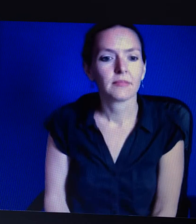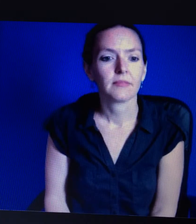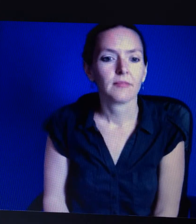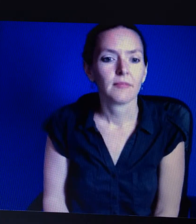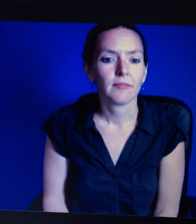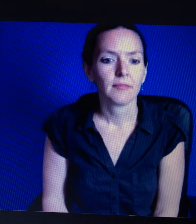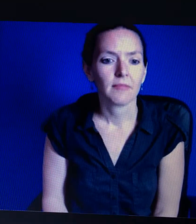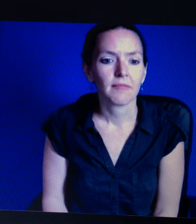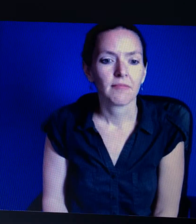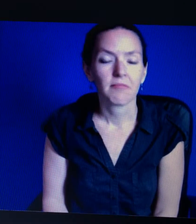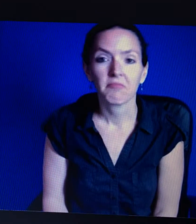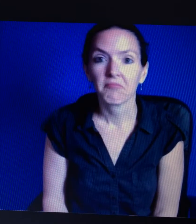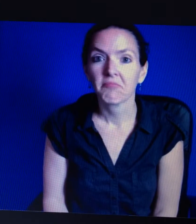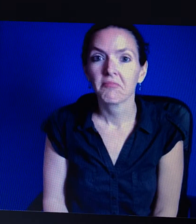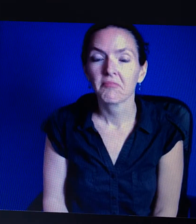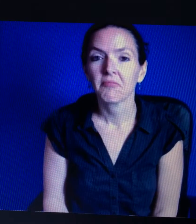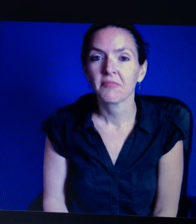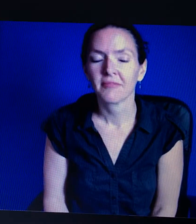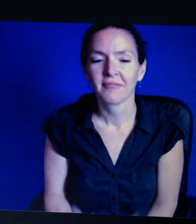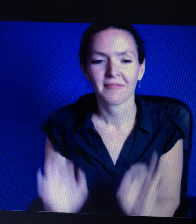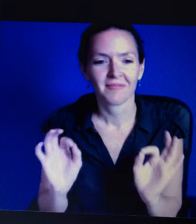And they're all different types of hand shapes.